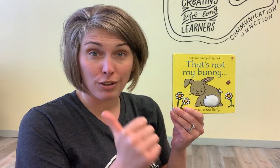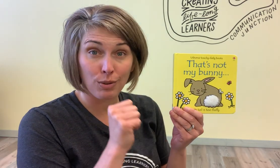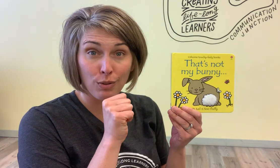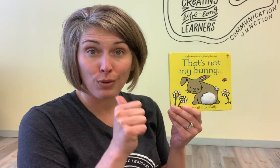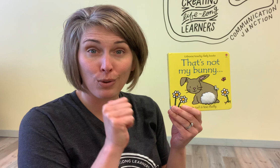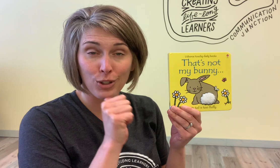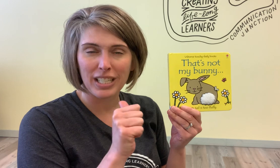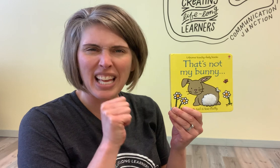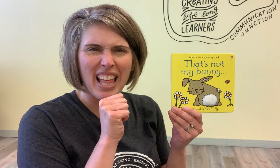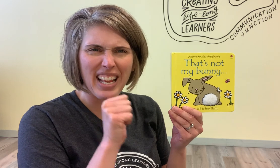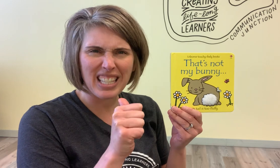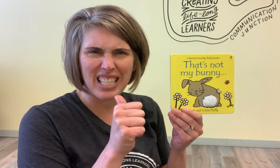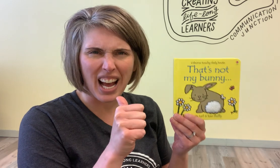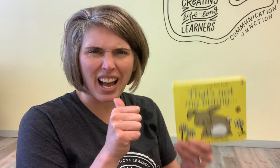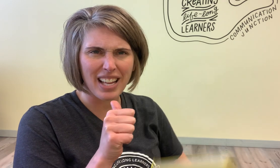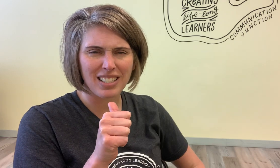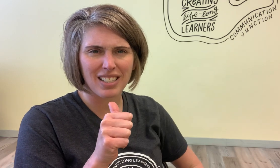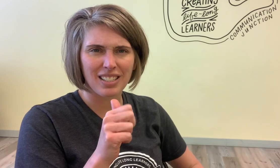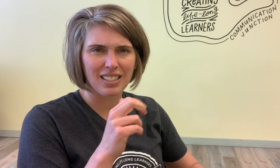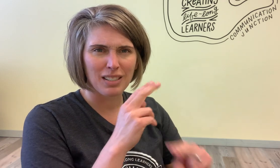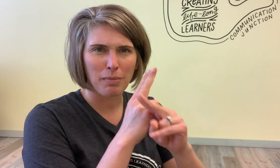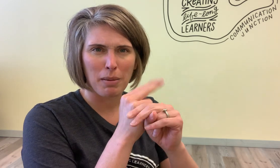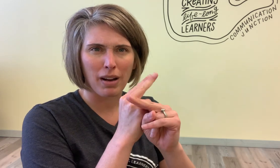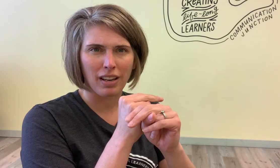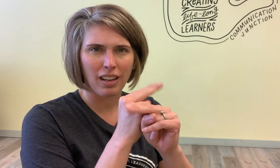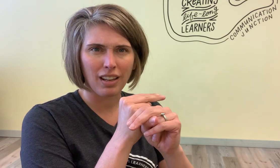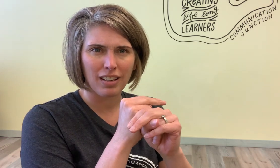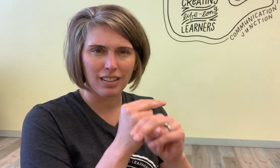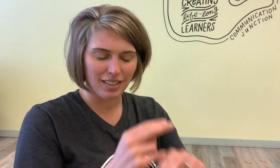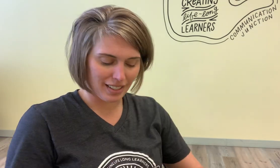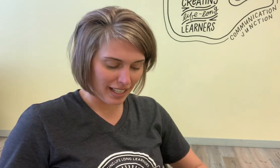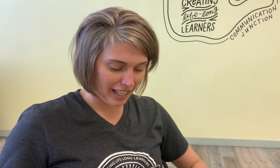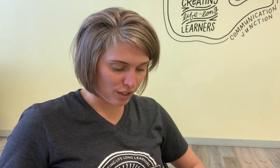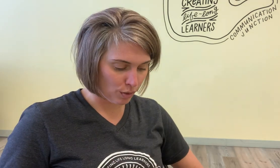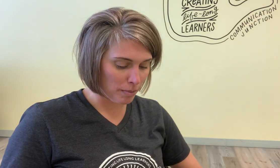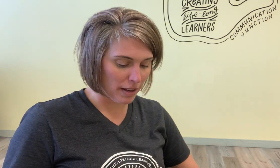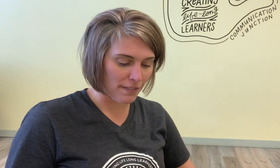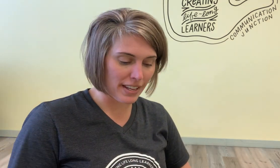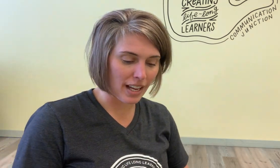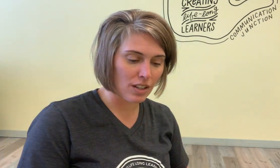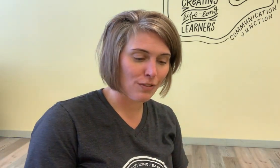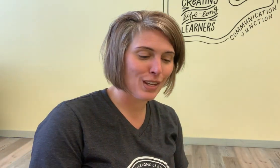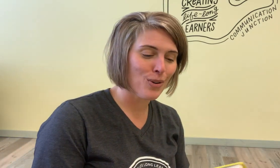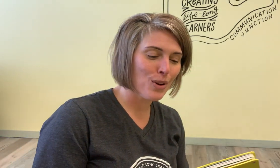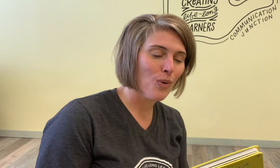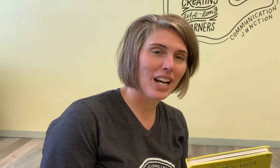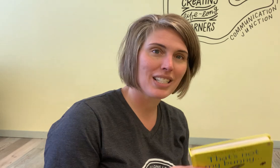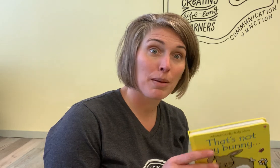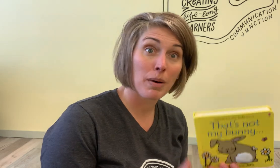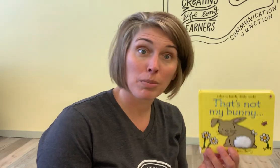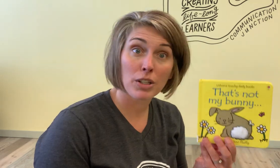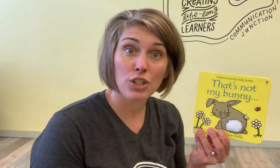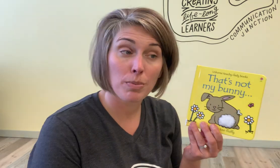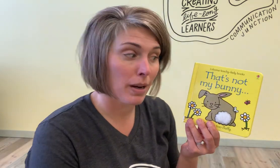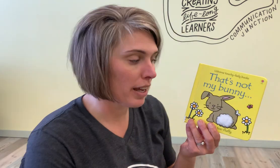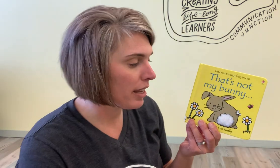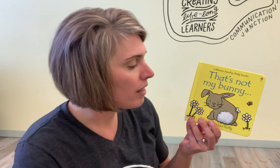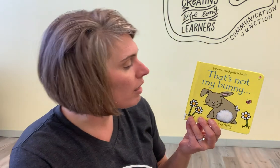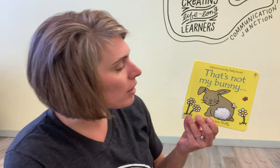good one for the older kids. That's Not My Bunny. And it's written by Fiona Watts and published by